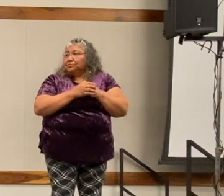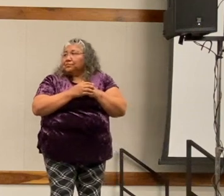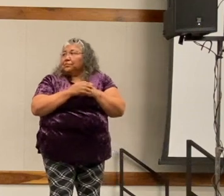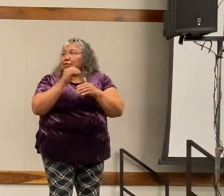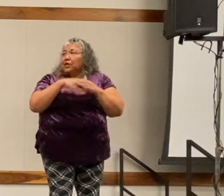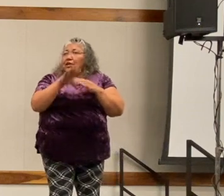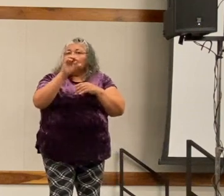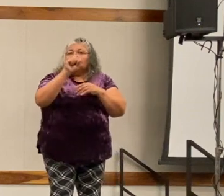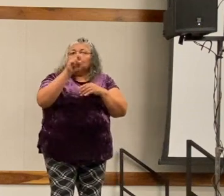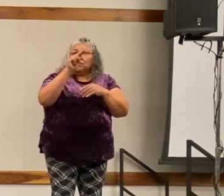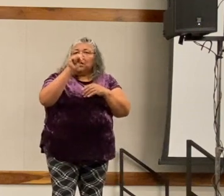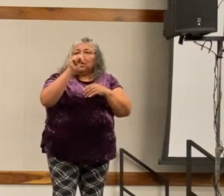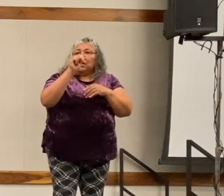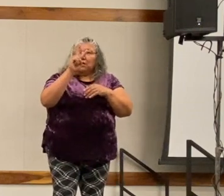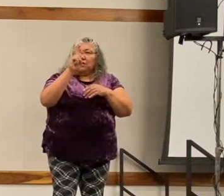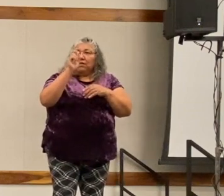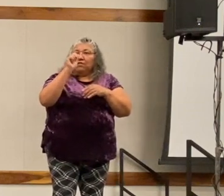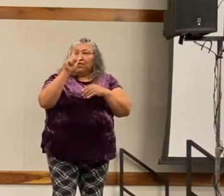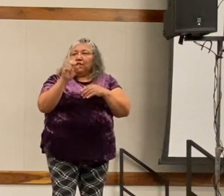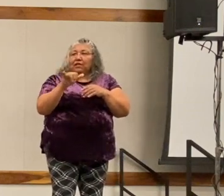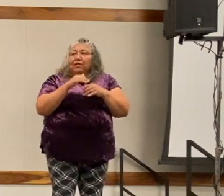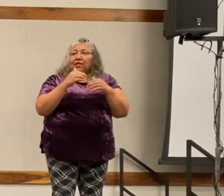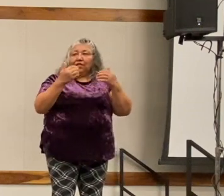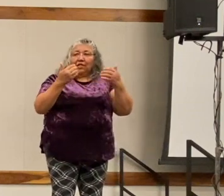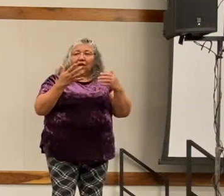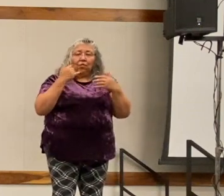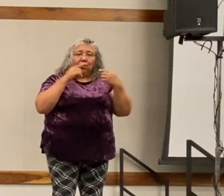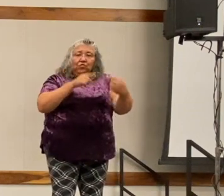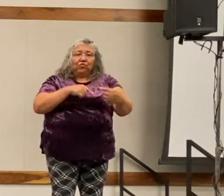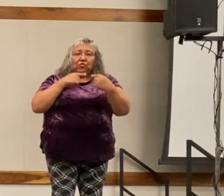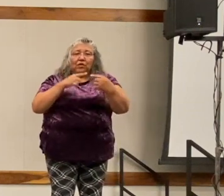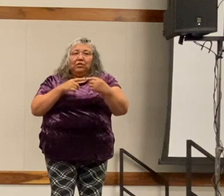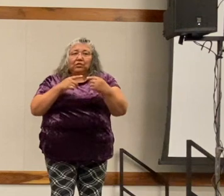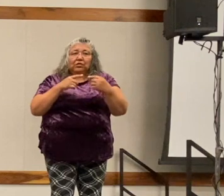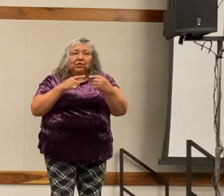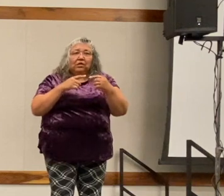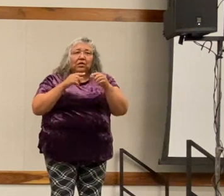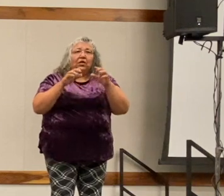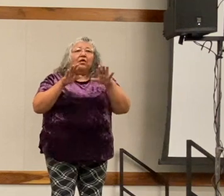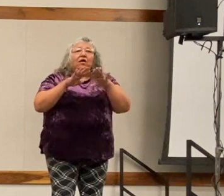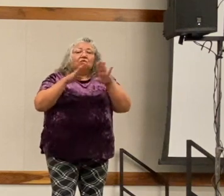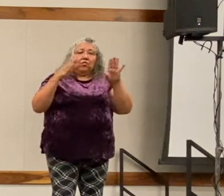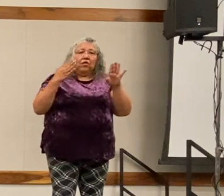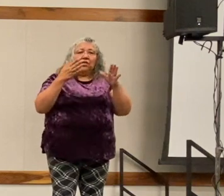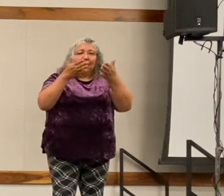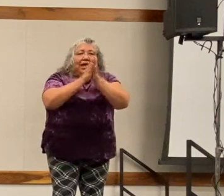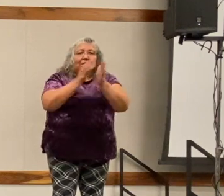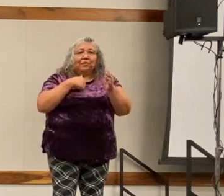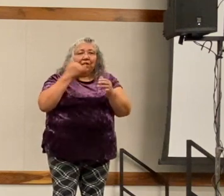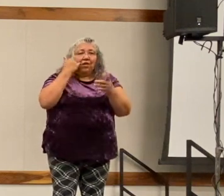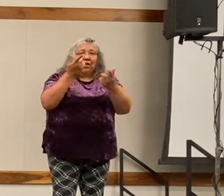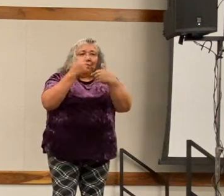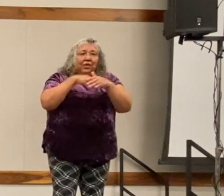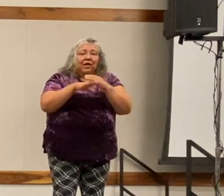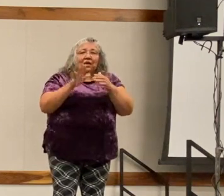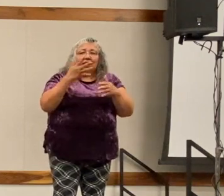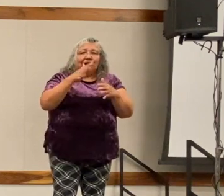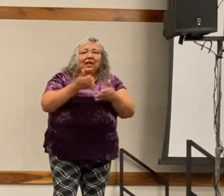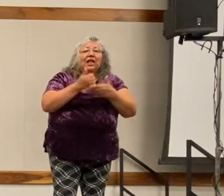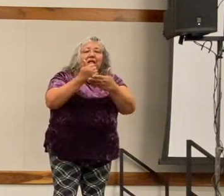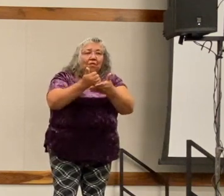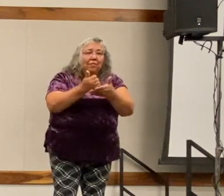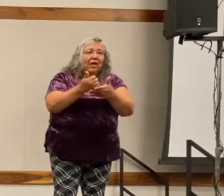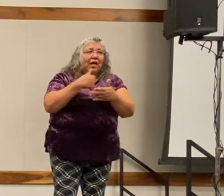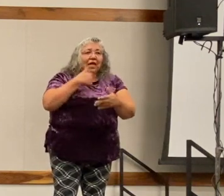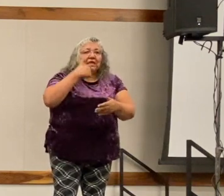in Sun Valley, and they were struggling to keep their doors open, and they asked me if I would come in and kind of help them out, and I said